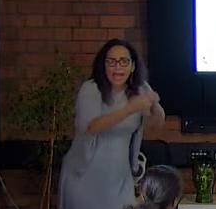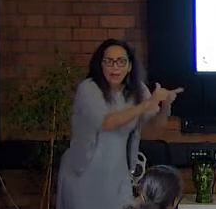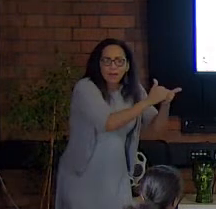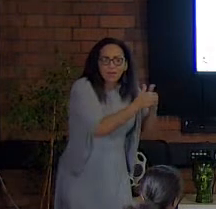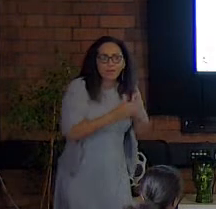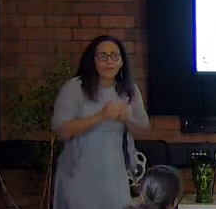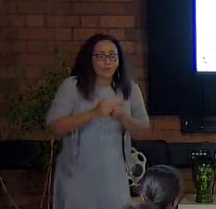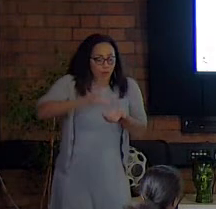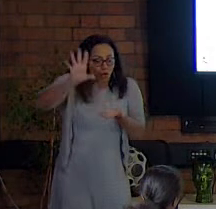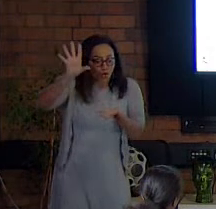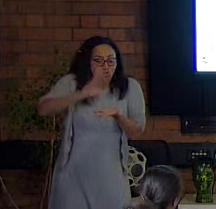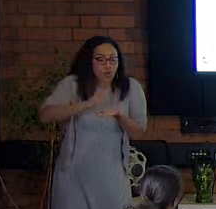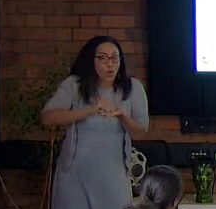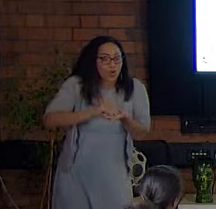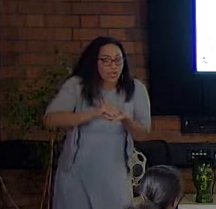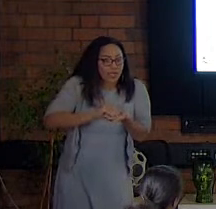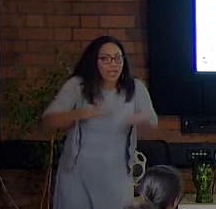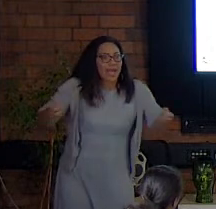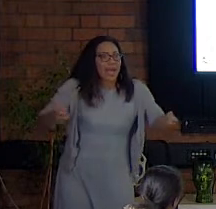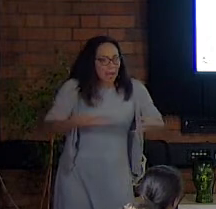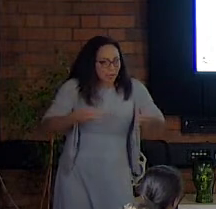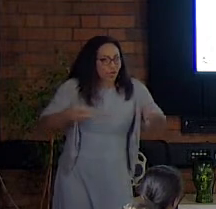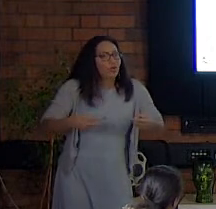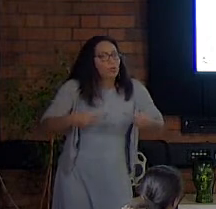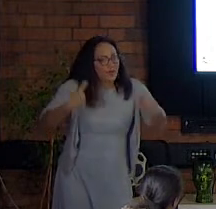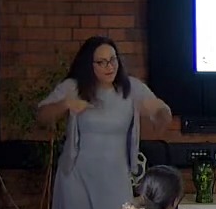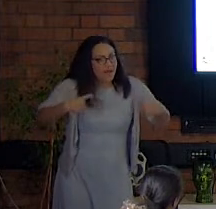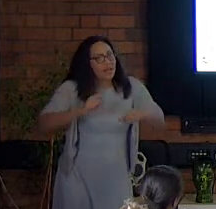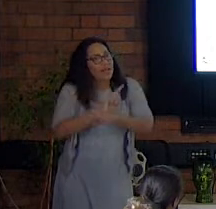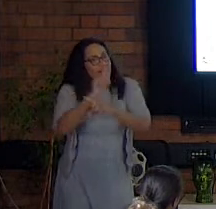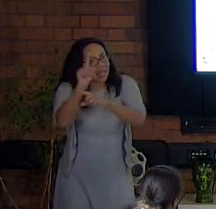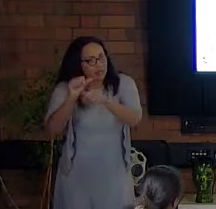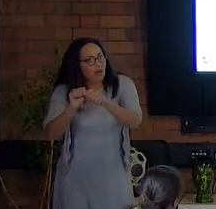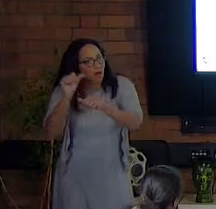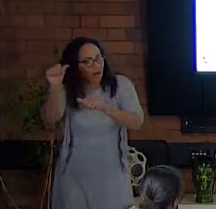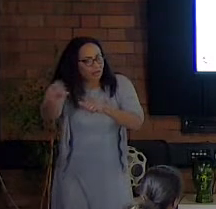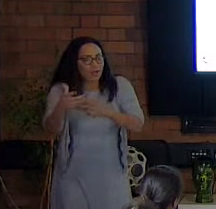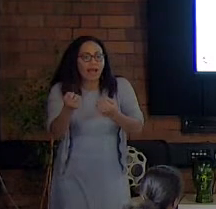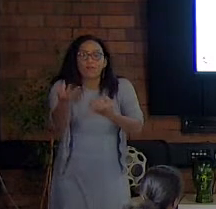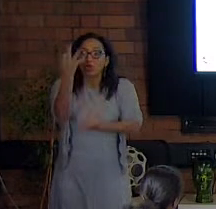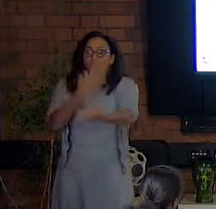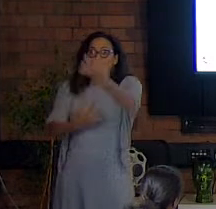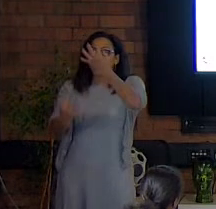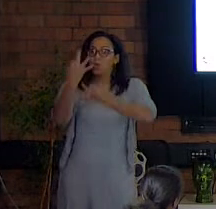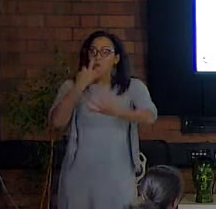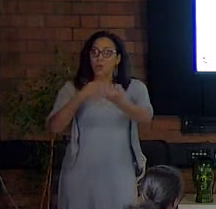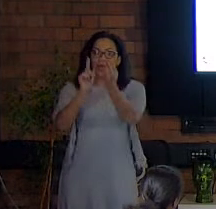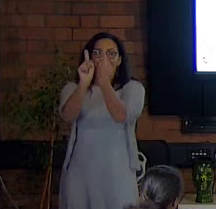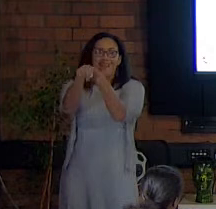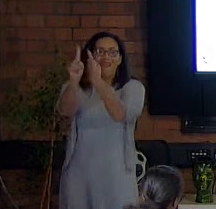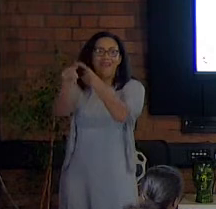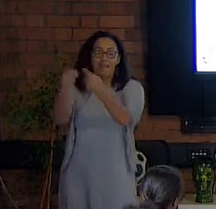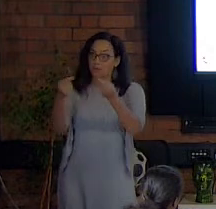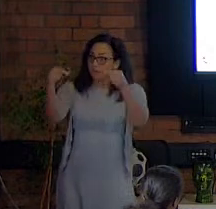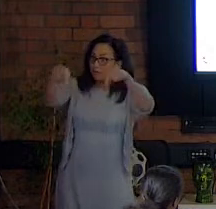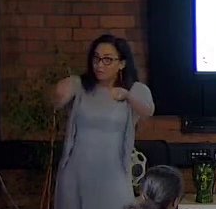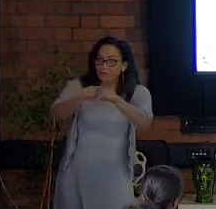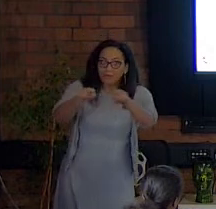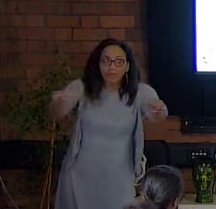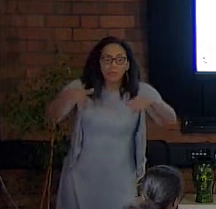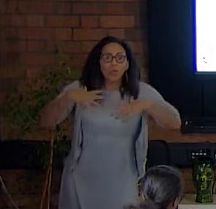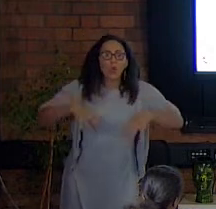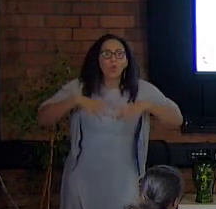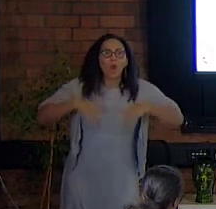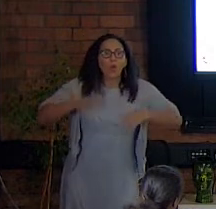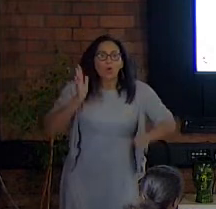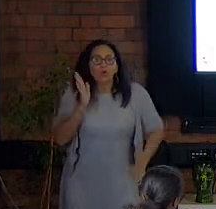recorded version of this talk will be available after this talk has finished. There's a Q&A at the end of the talk. Those of you in the room who want to ask questions, I